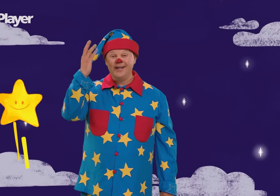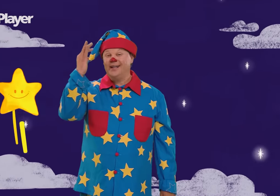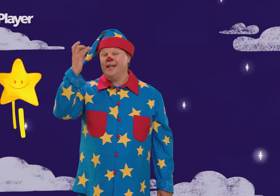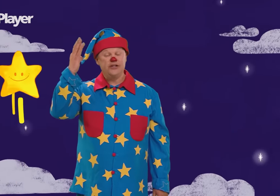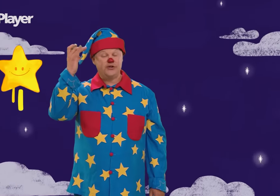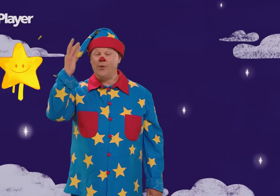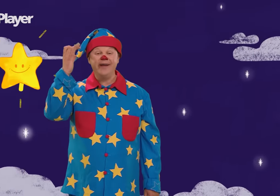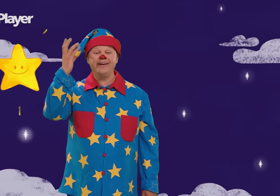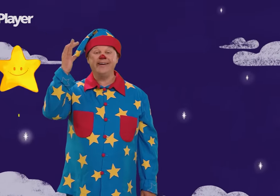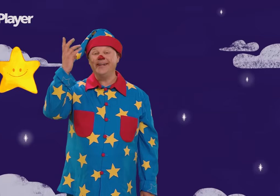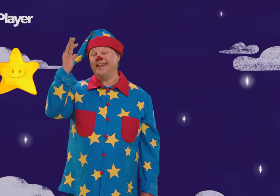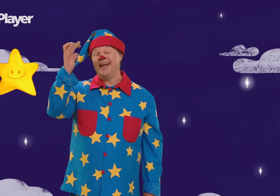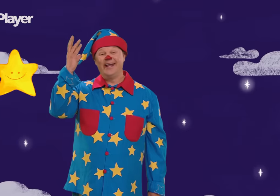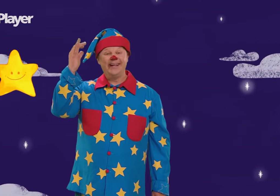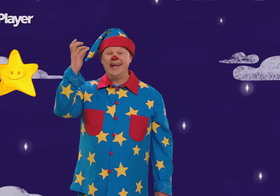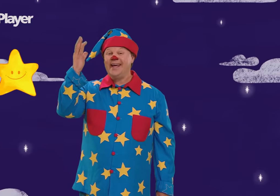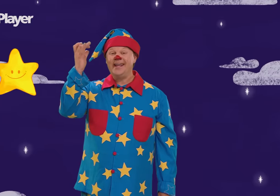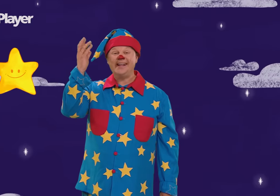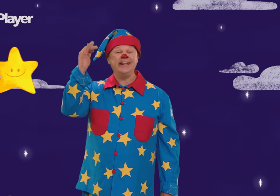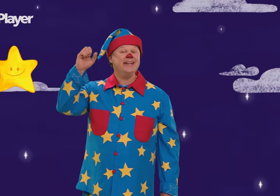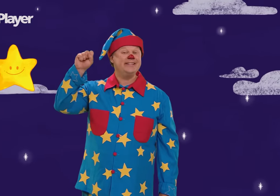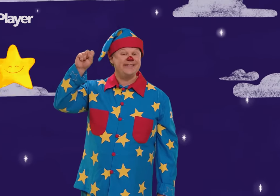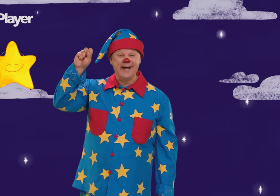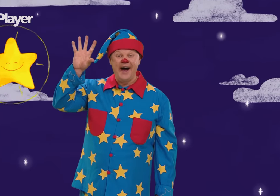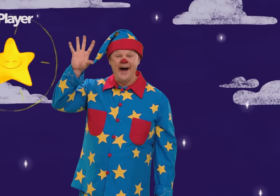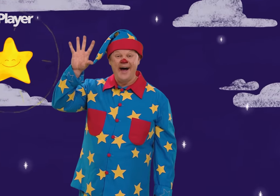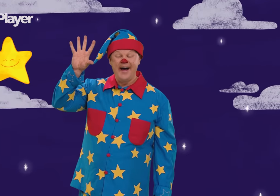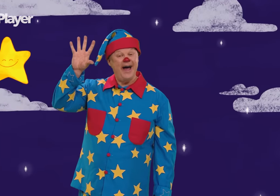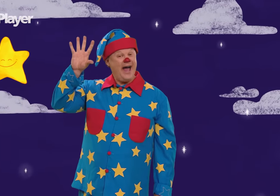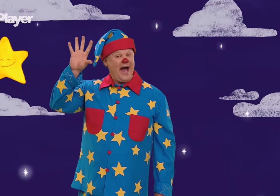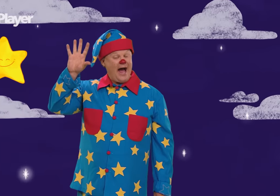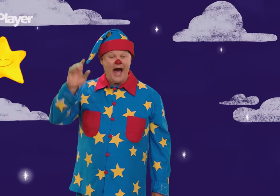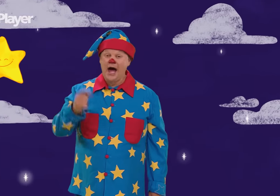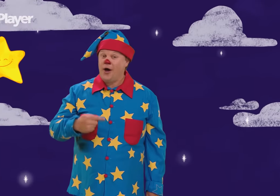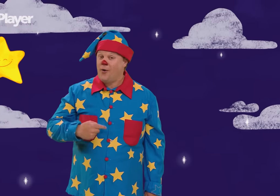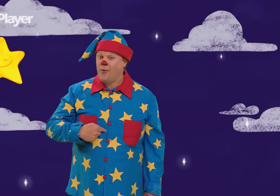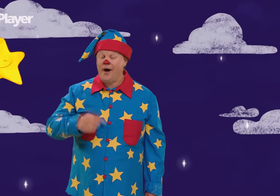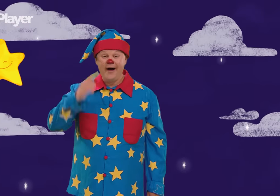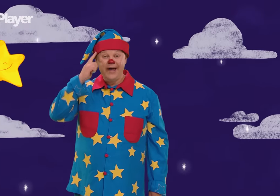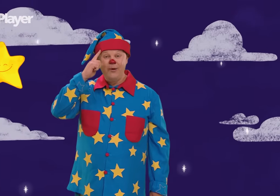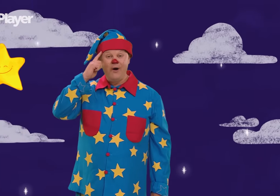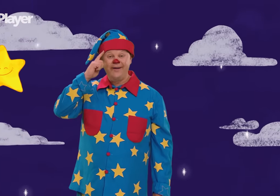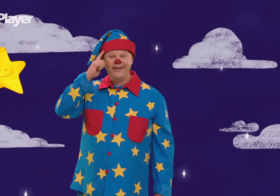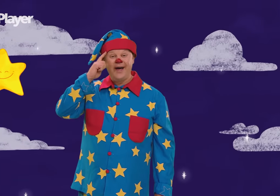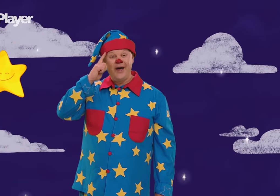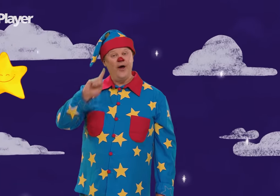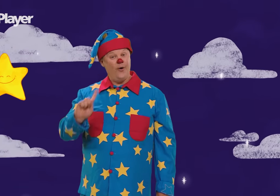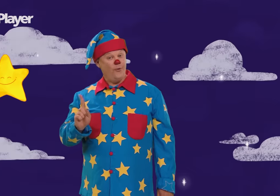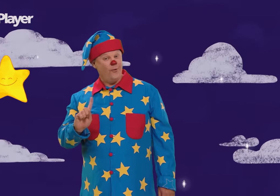Twinkle, twinkle, little star, how I wonder